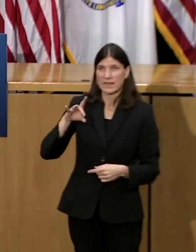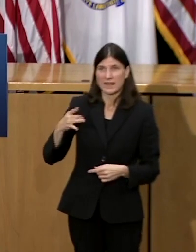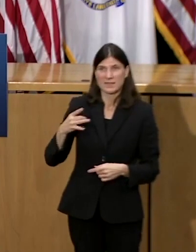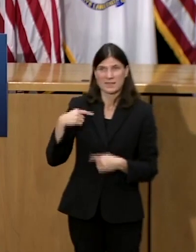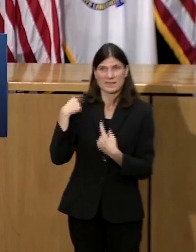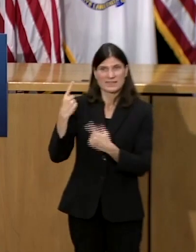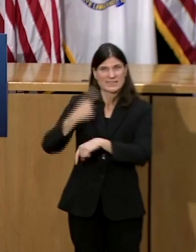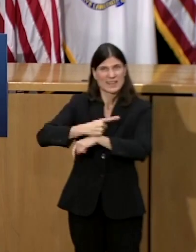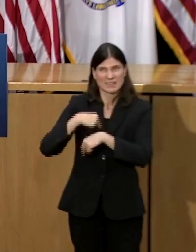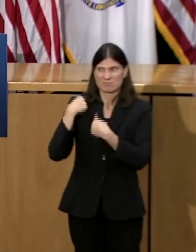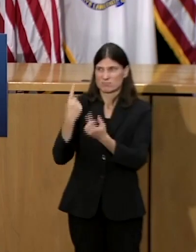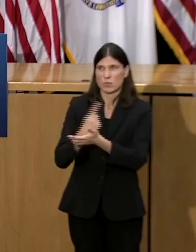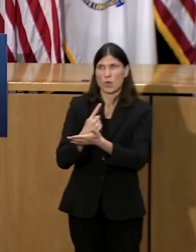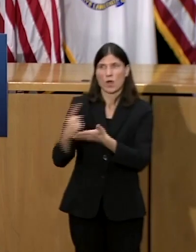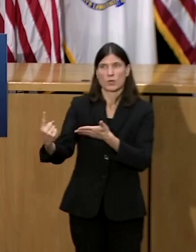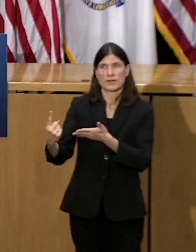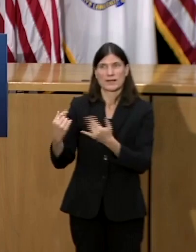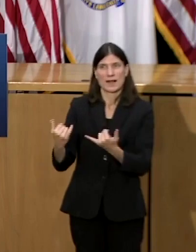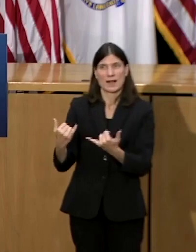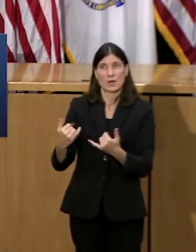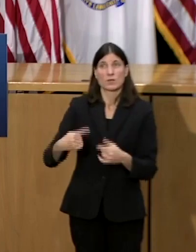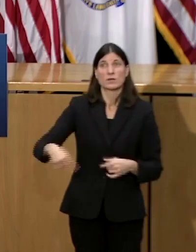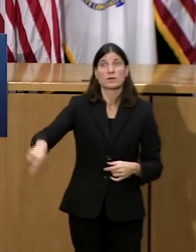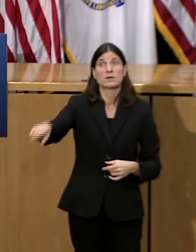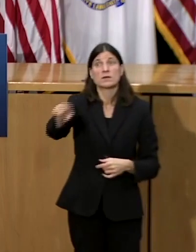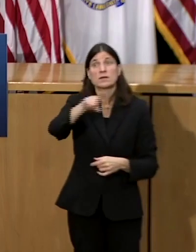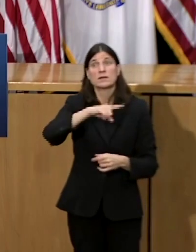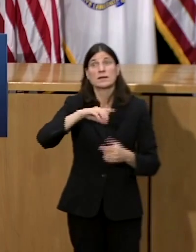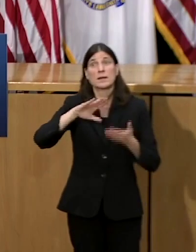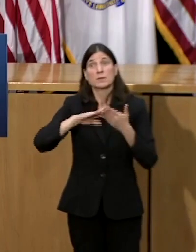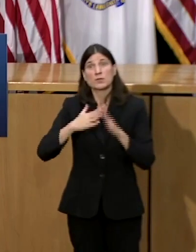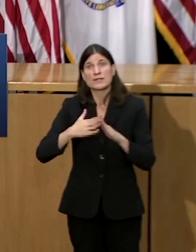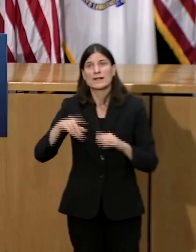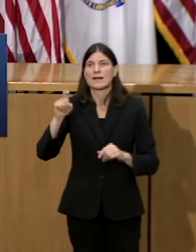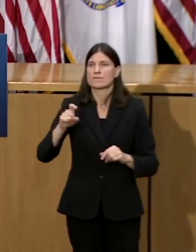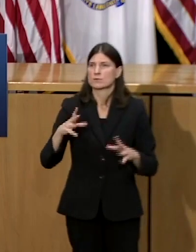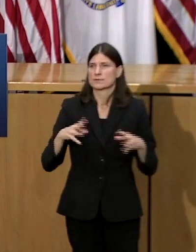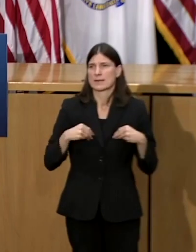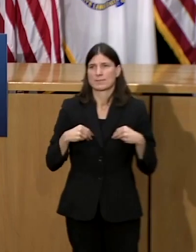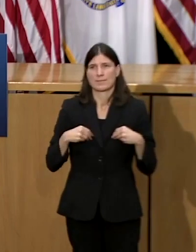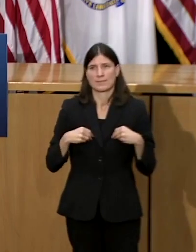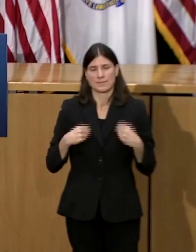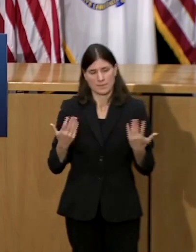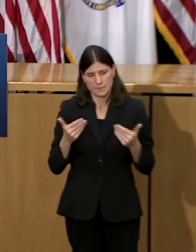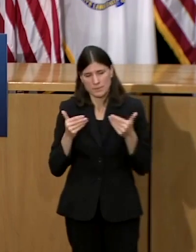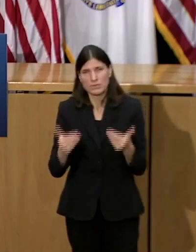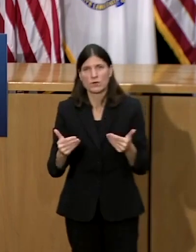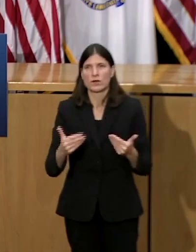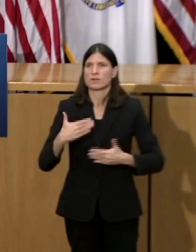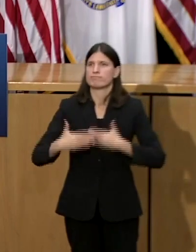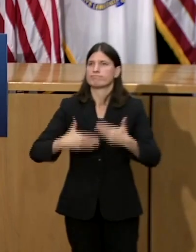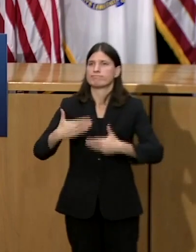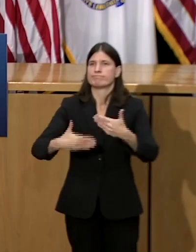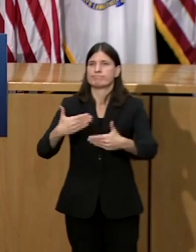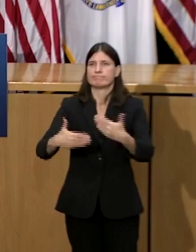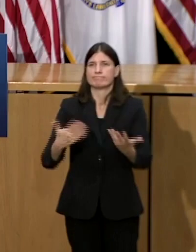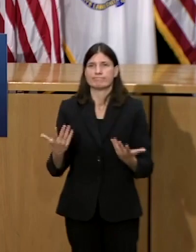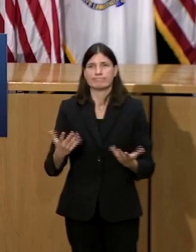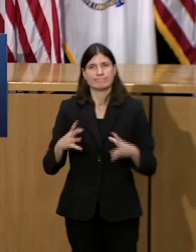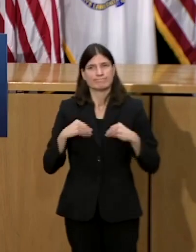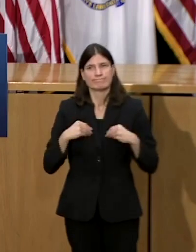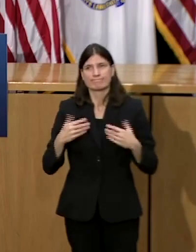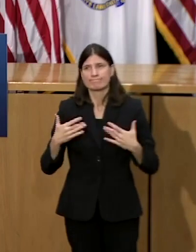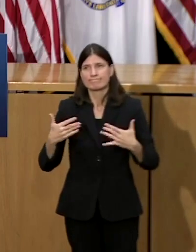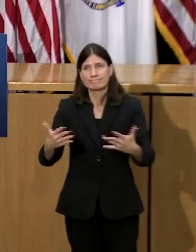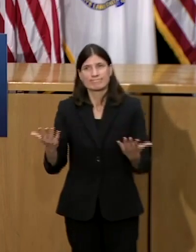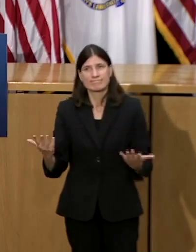everybody's got to get used to the idea that we need to move forward as a country and deal with all of the significant issues that we have to deal with here.